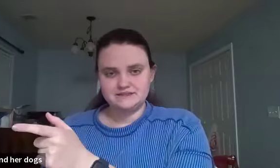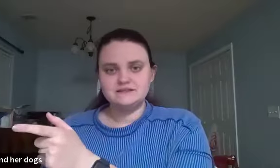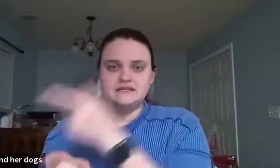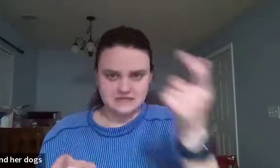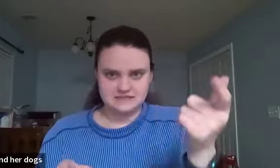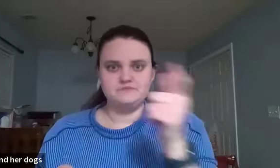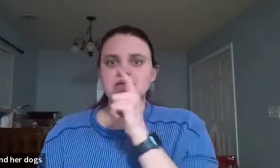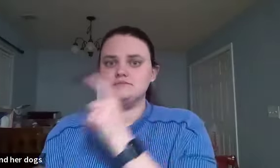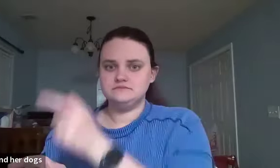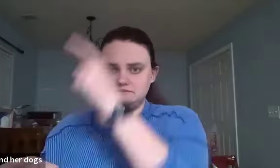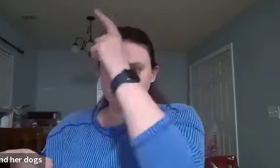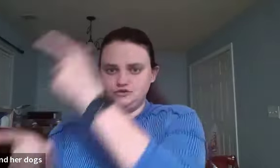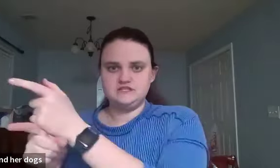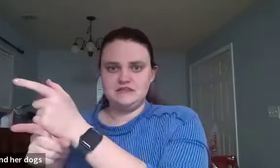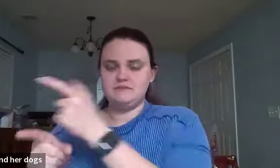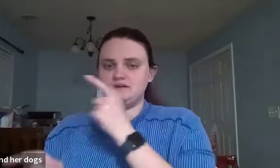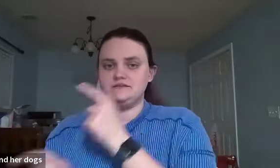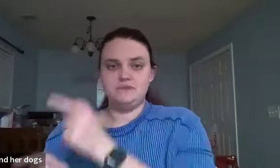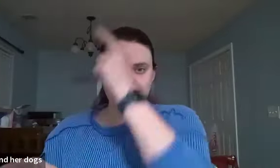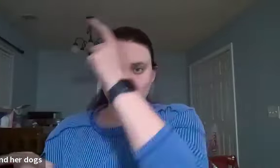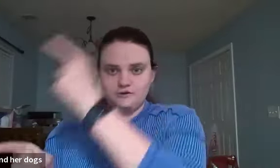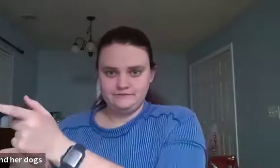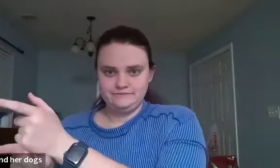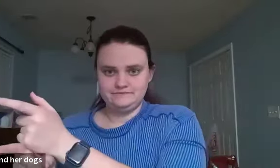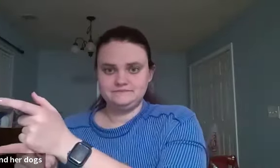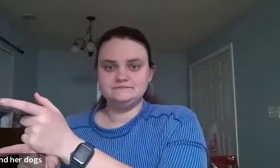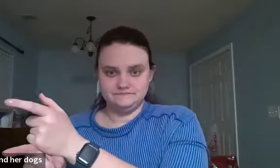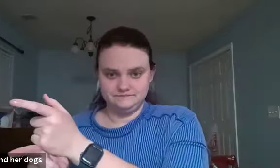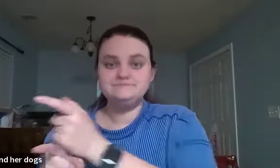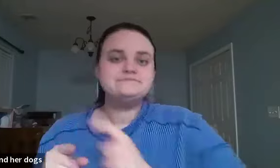Siblings is that same thing. You just say them back and forth.